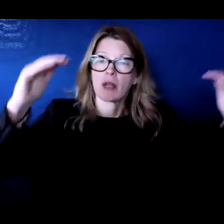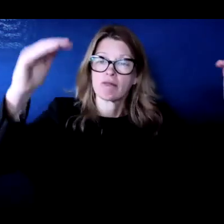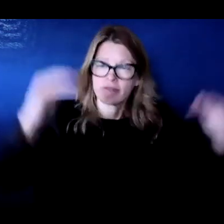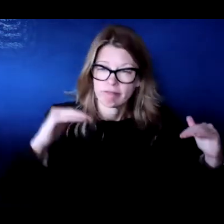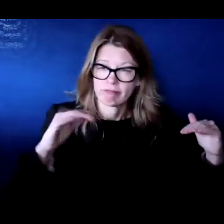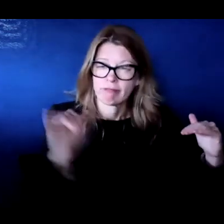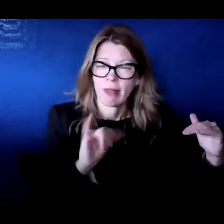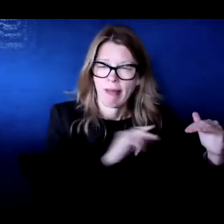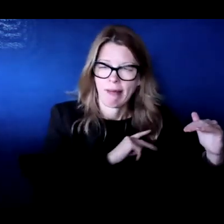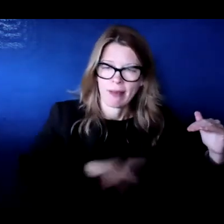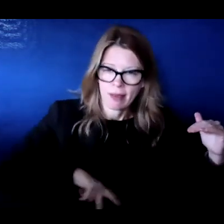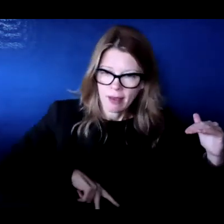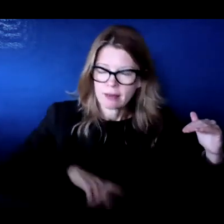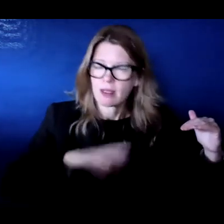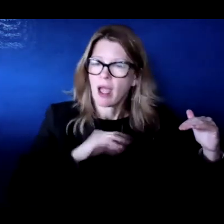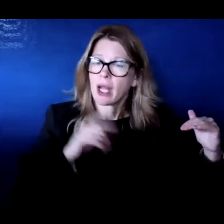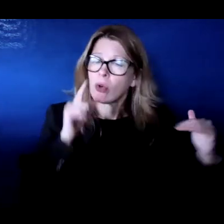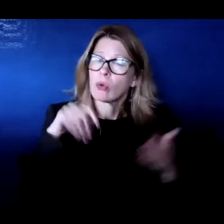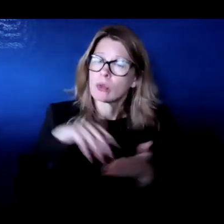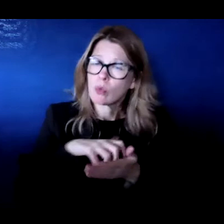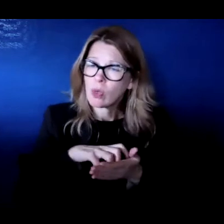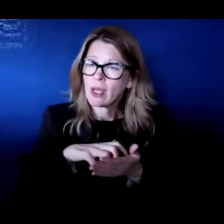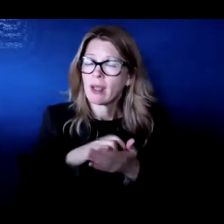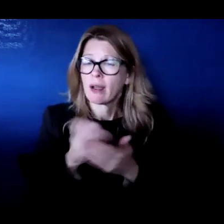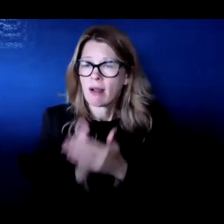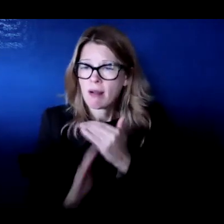has lifted up the lowly.